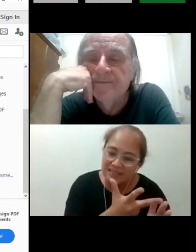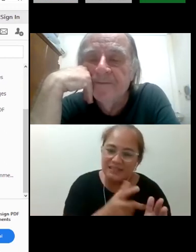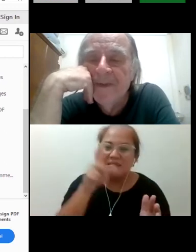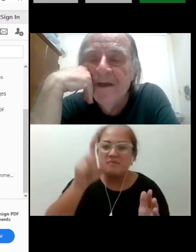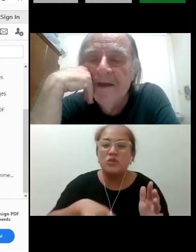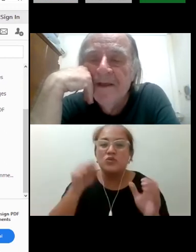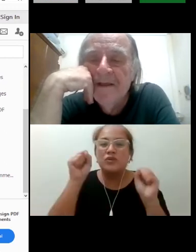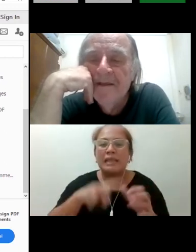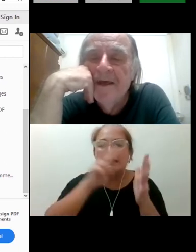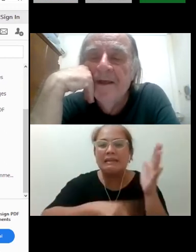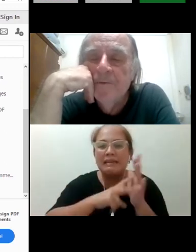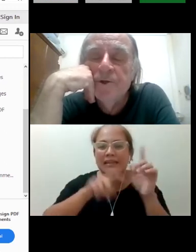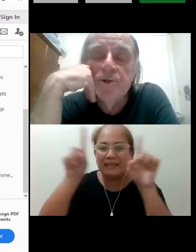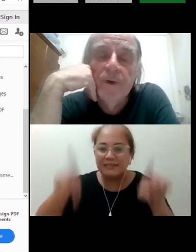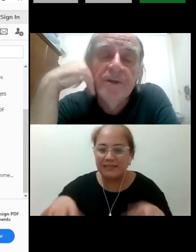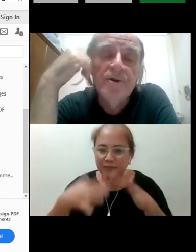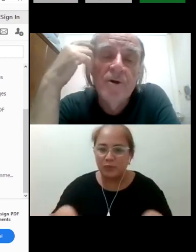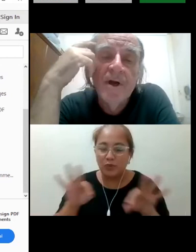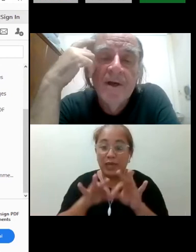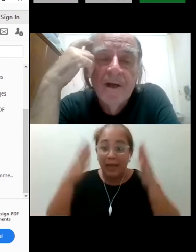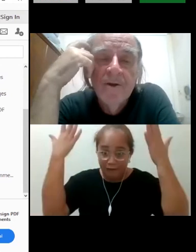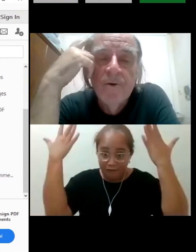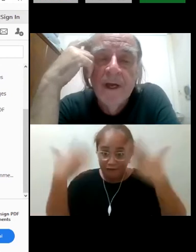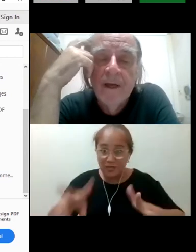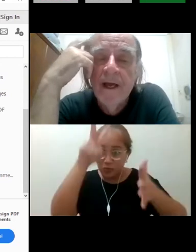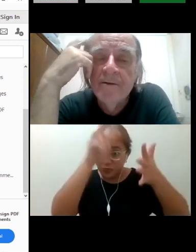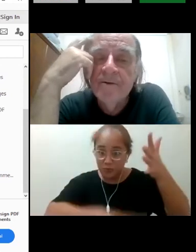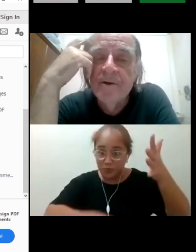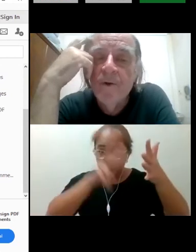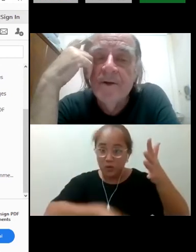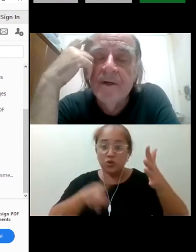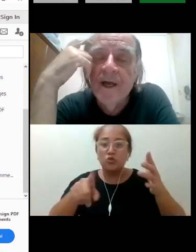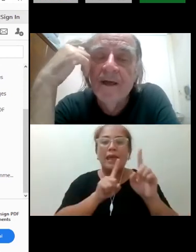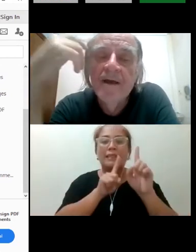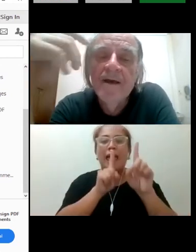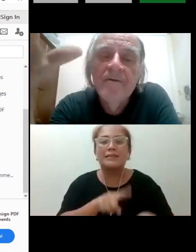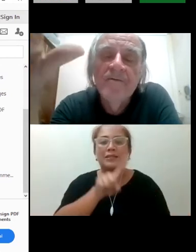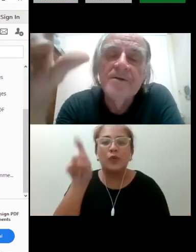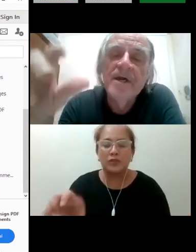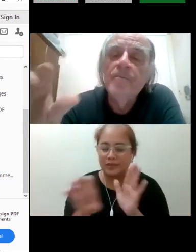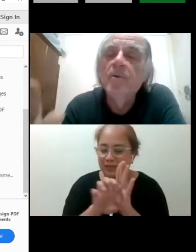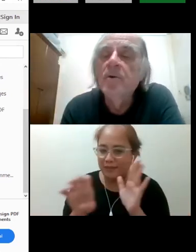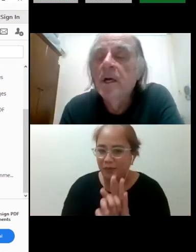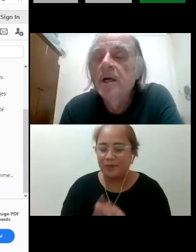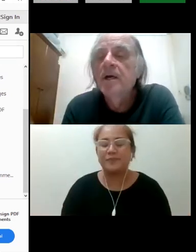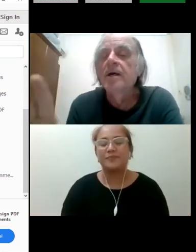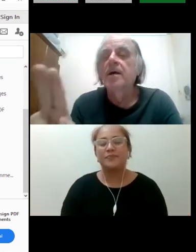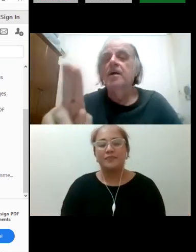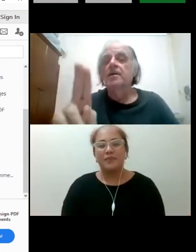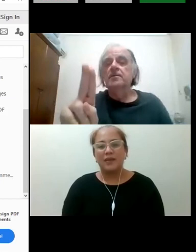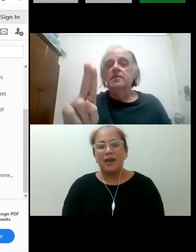chart. Then once you read the chart, you can answer the question like, for example,